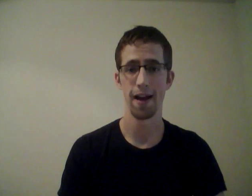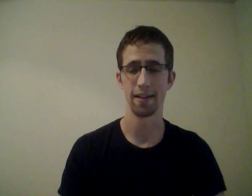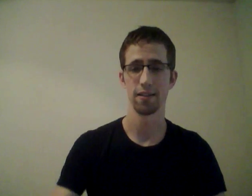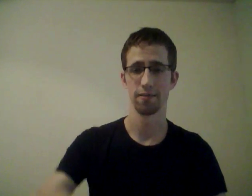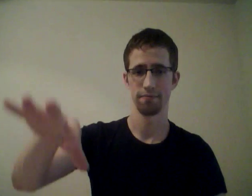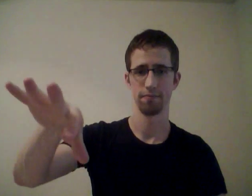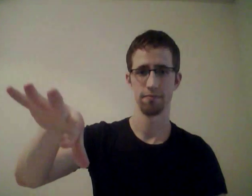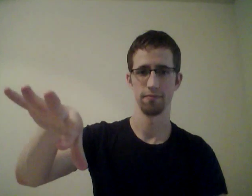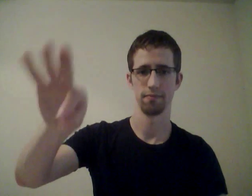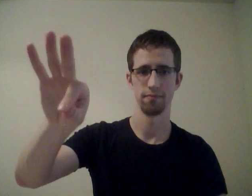Find